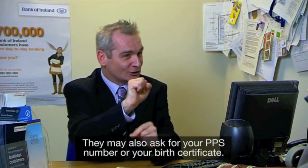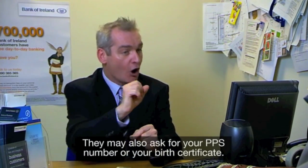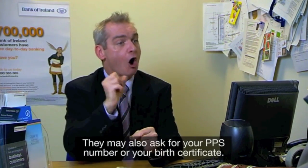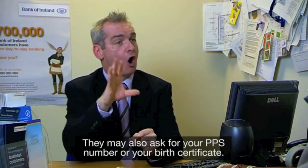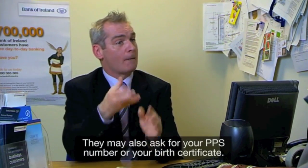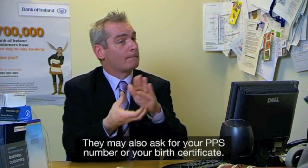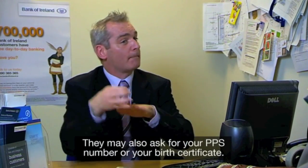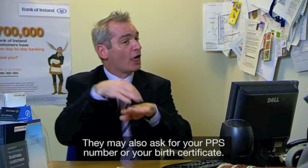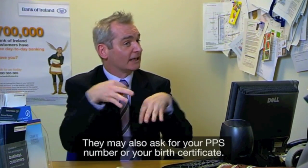certificate.